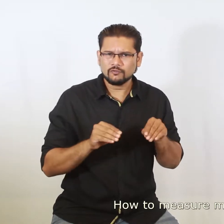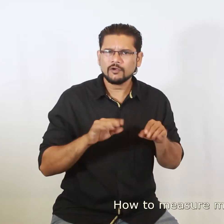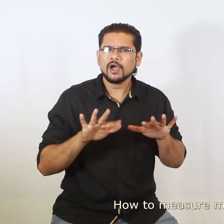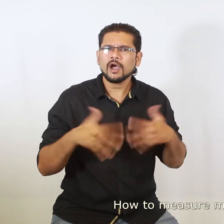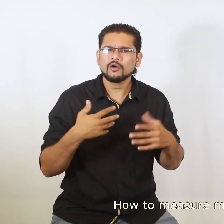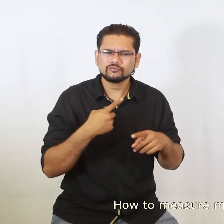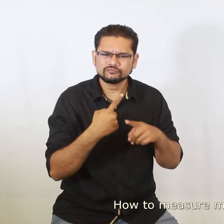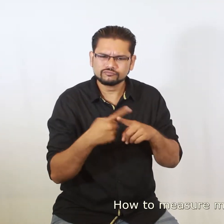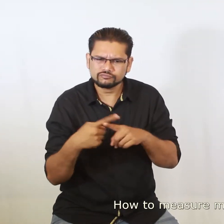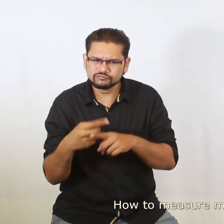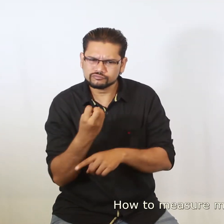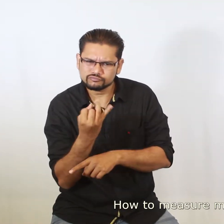How to measure motion?